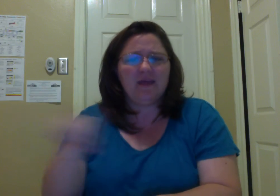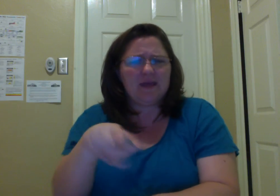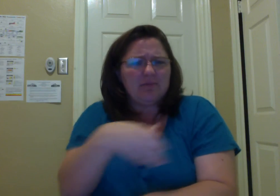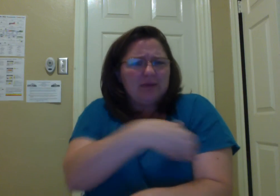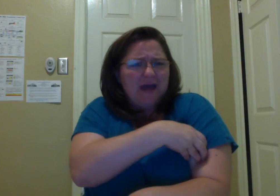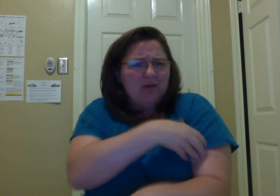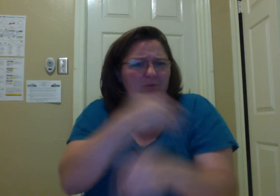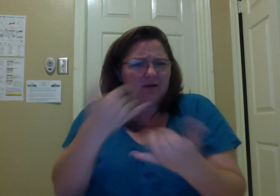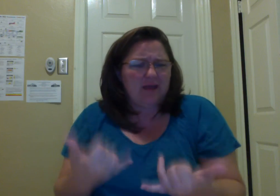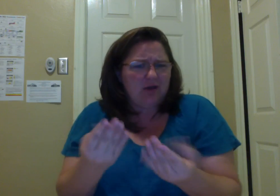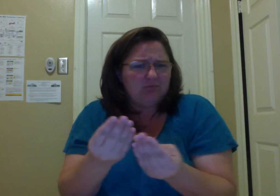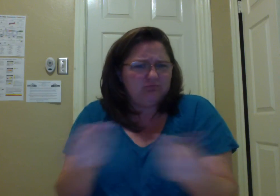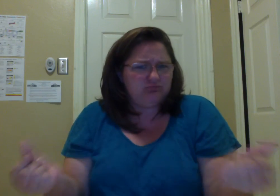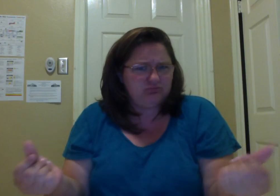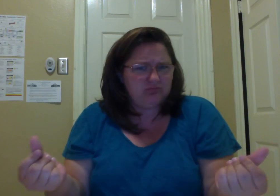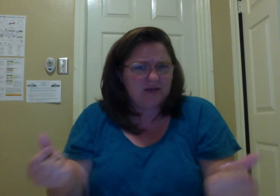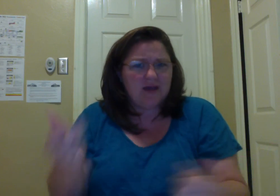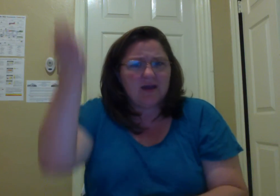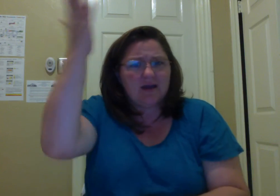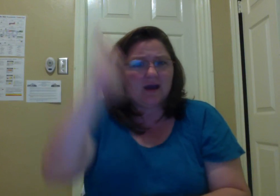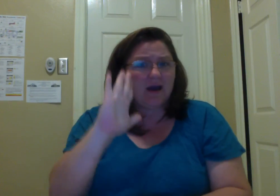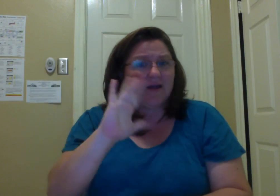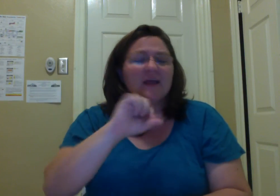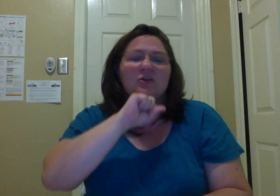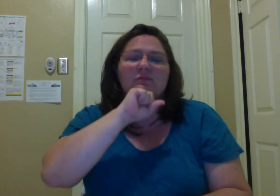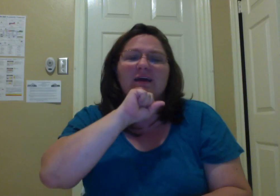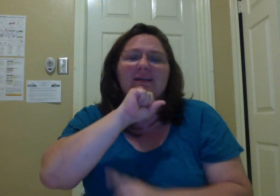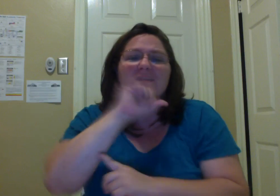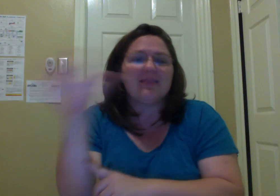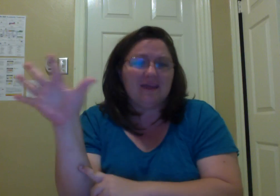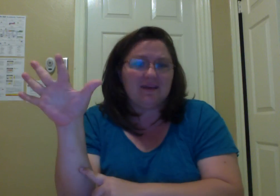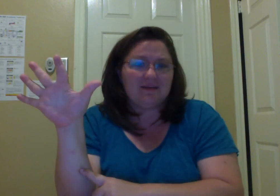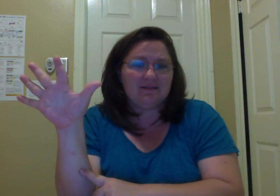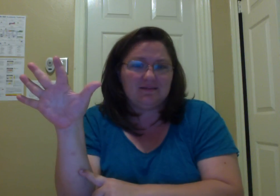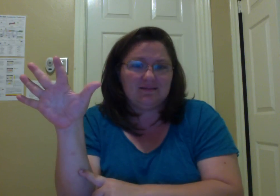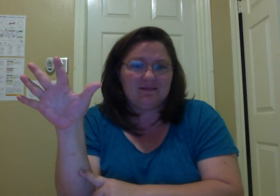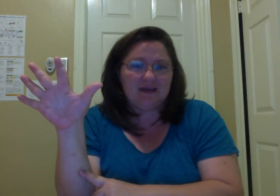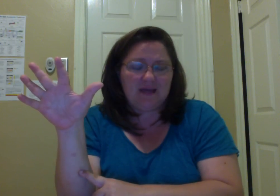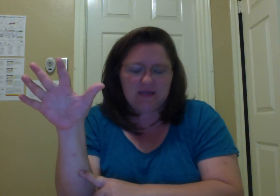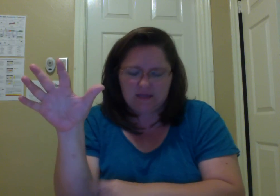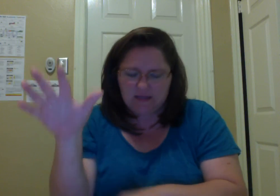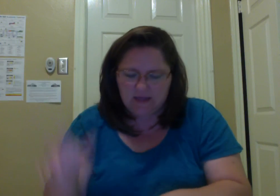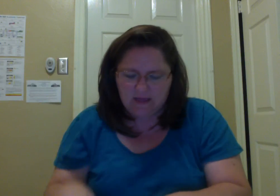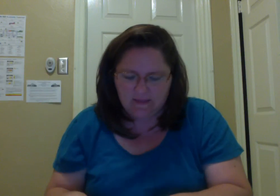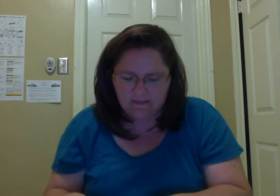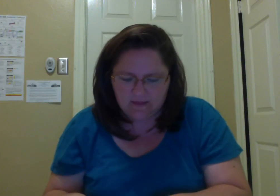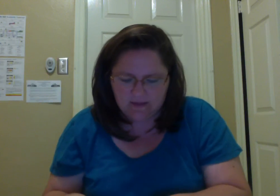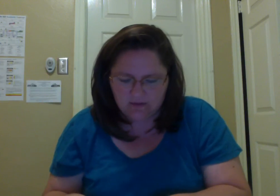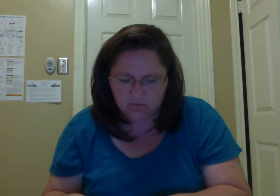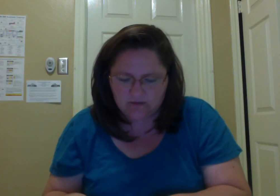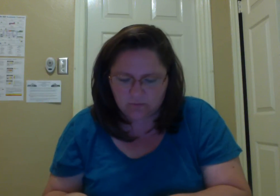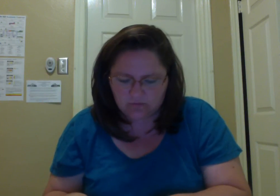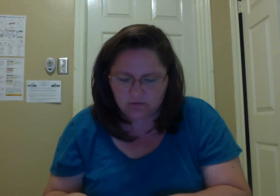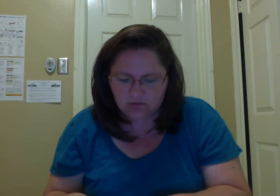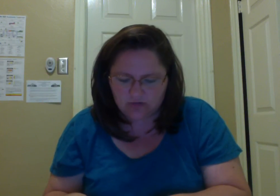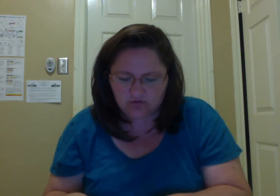they power now God, and you'd sign nothing. Okay? And then when I spoke to the new doctor, he